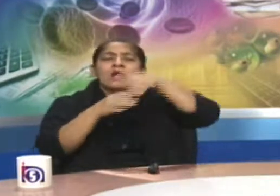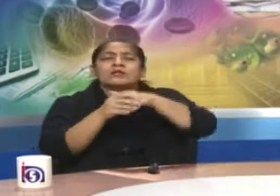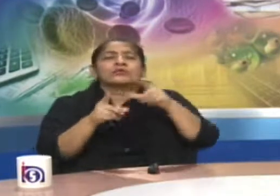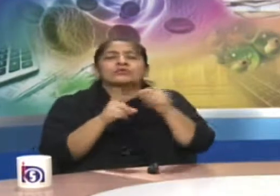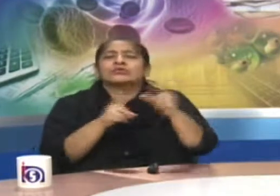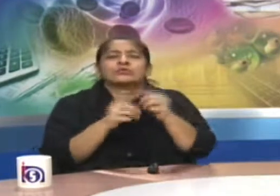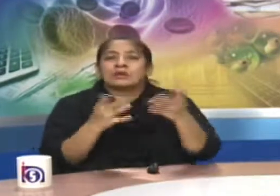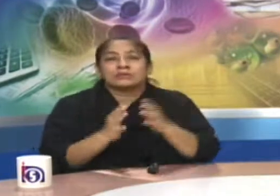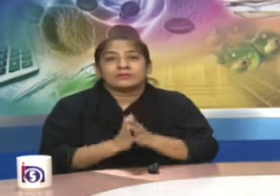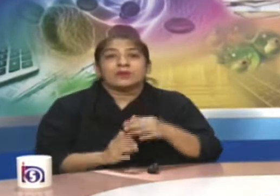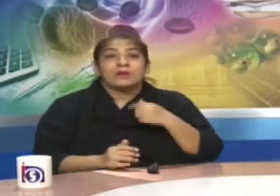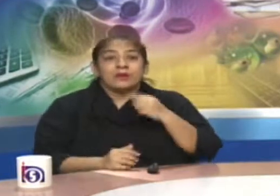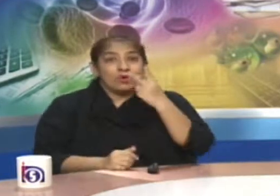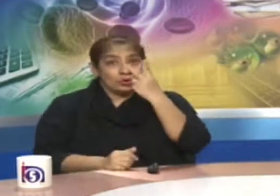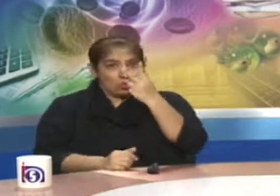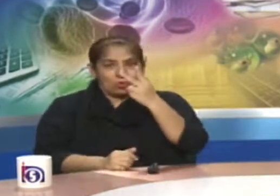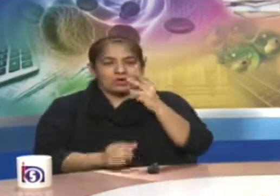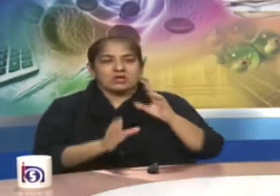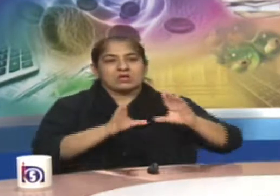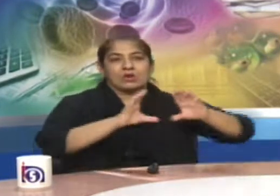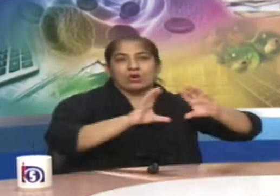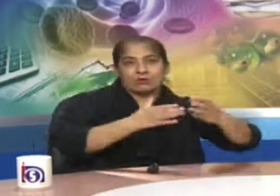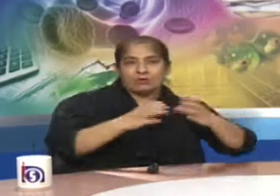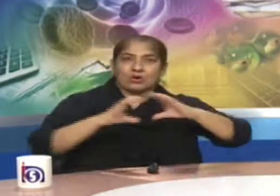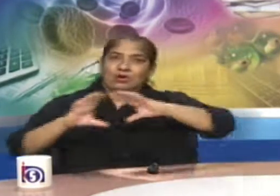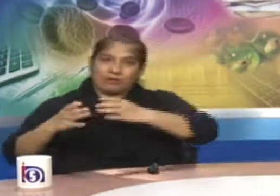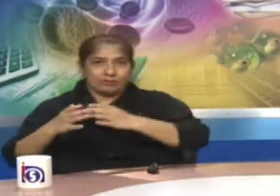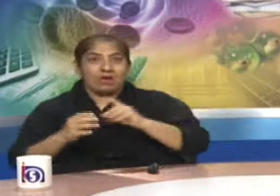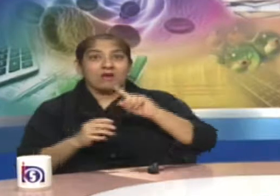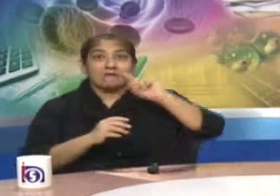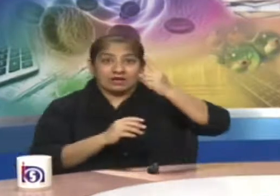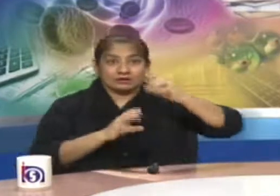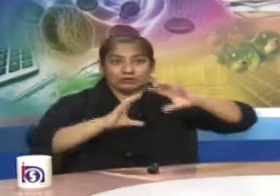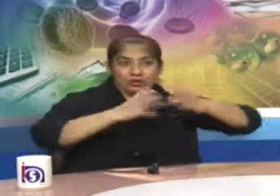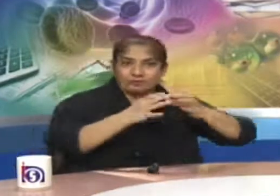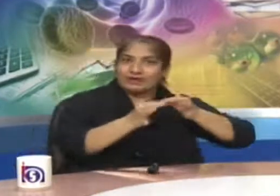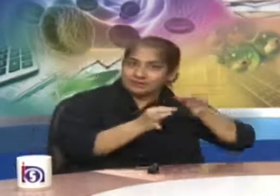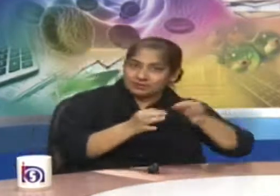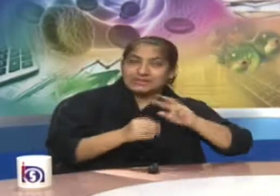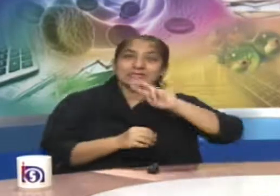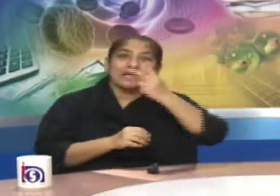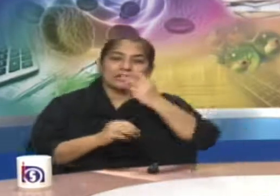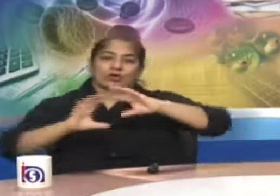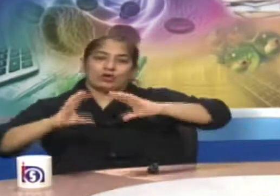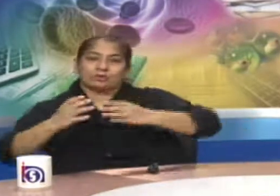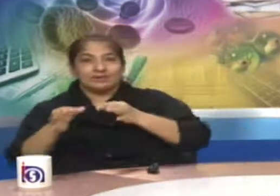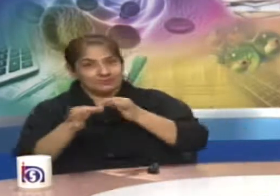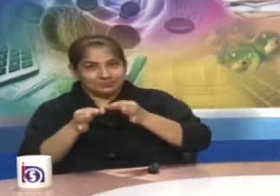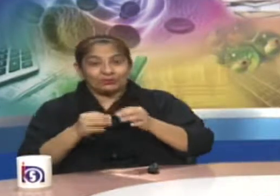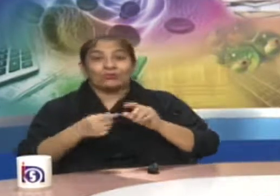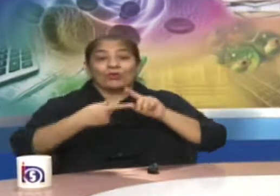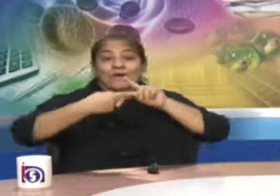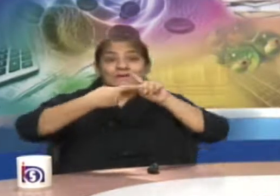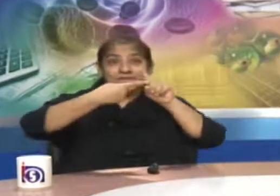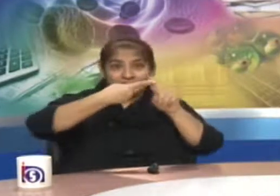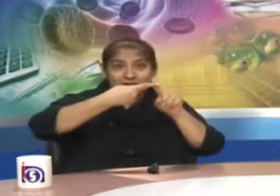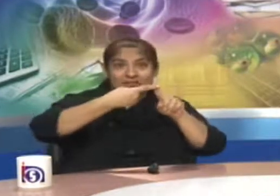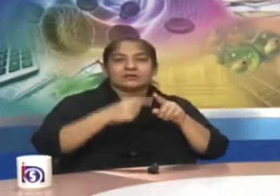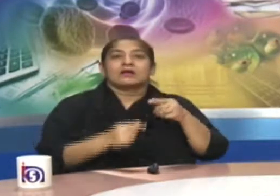The money market instruments. There are two groups. The first group I will explain, then after that the